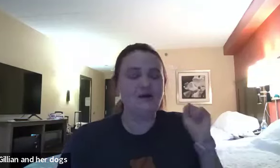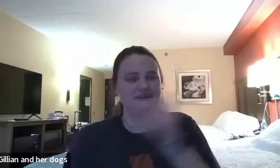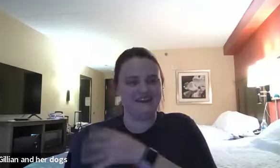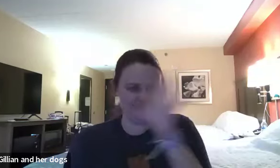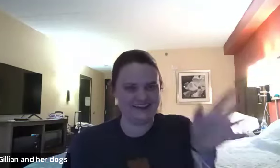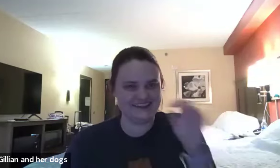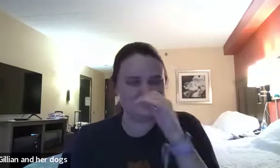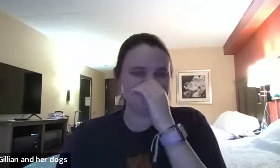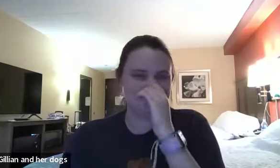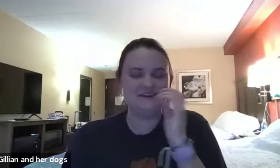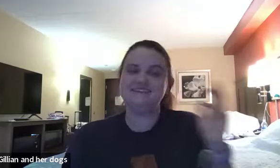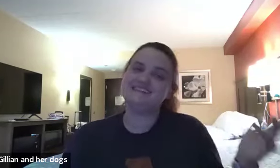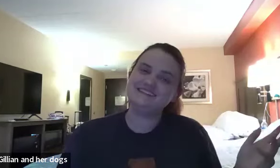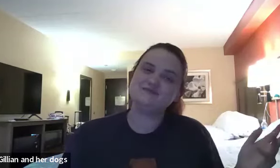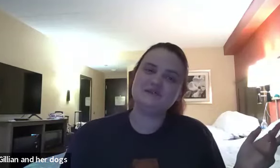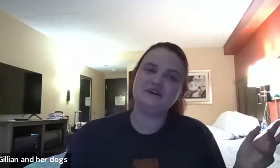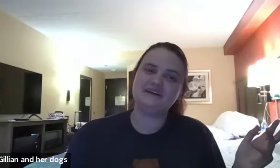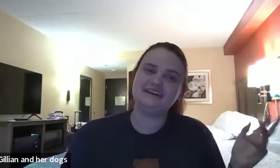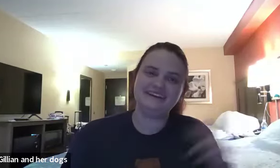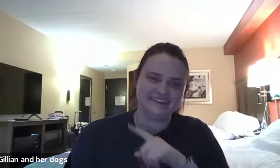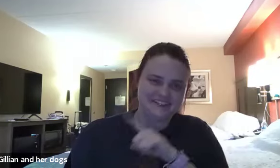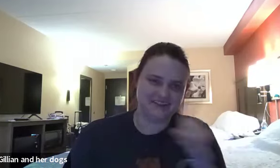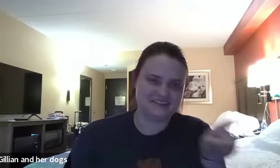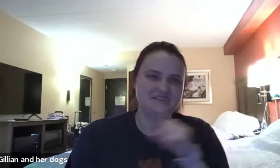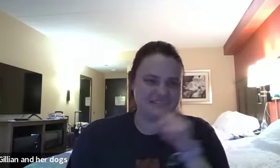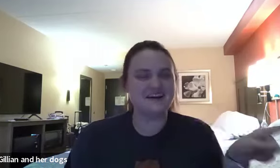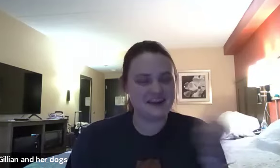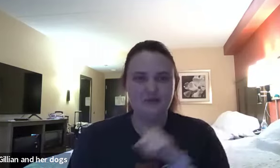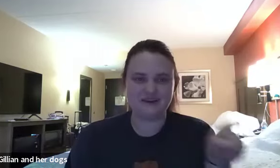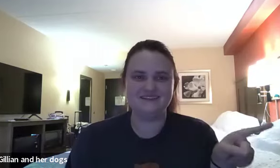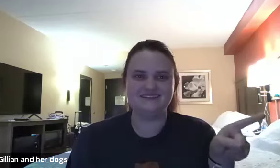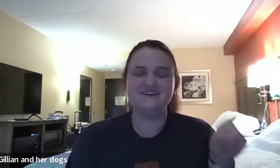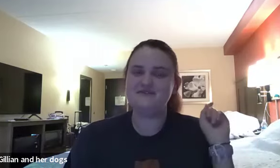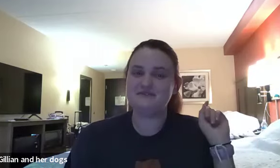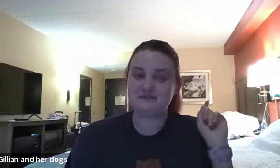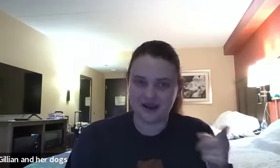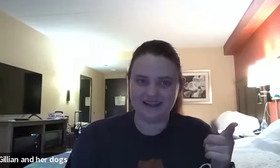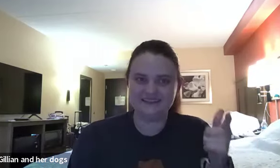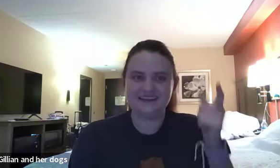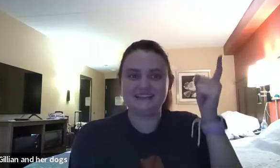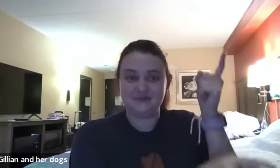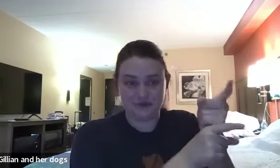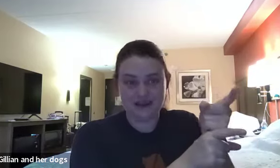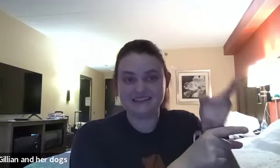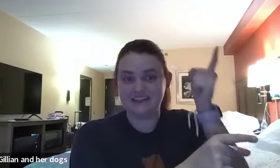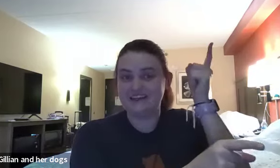Oh, okay. Yes, that's a good. See, this is one where English also does not help us for right, as in right as like that